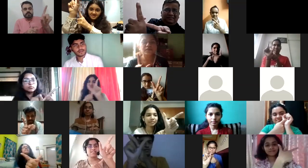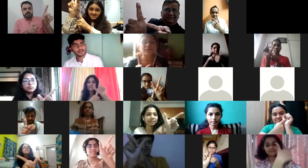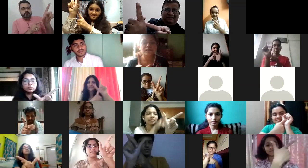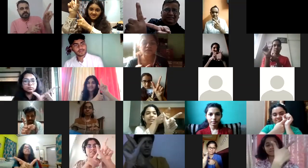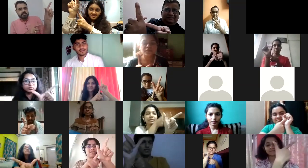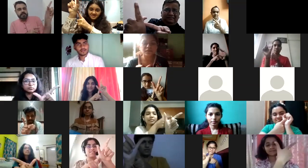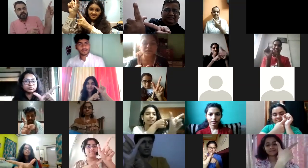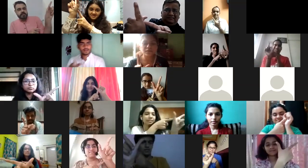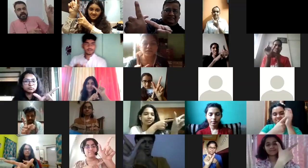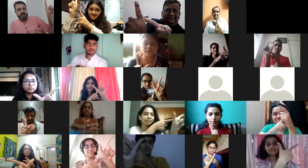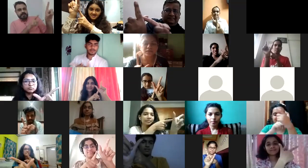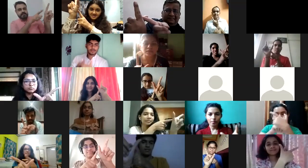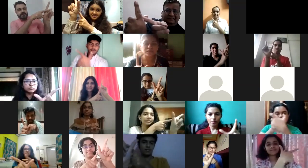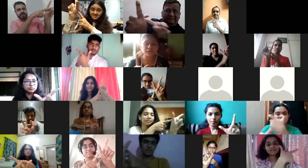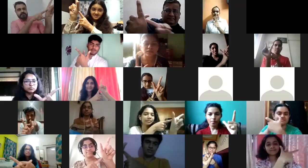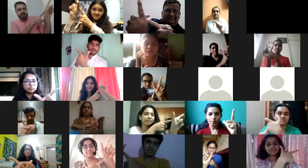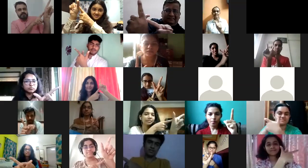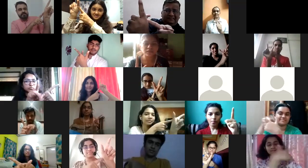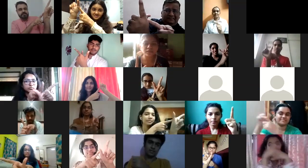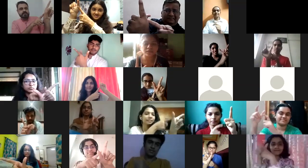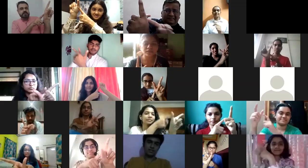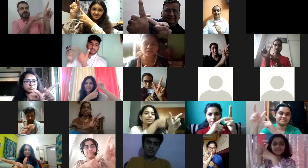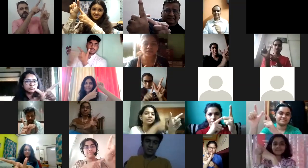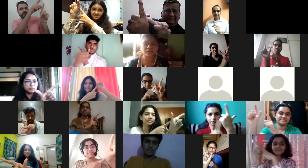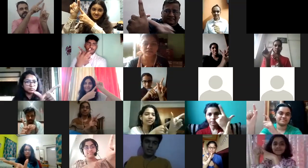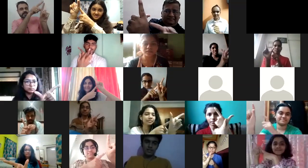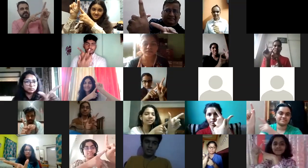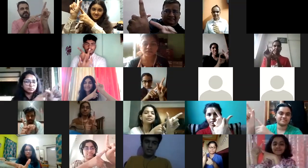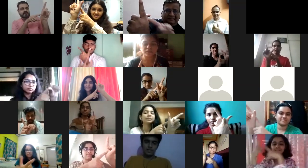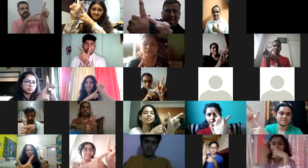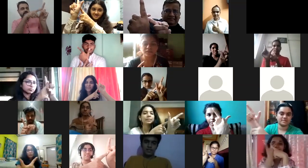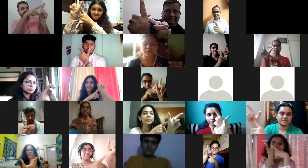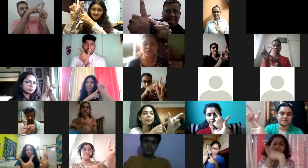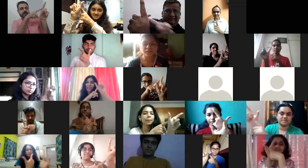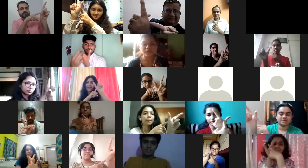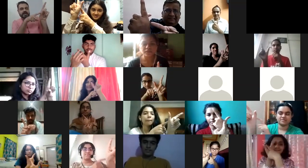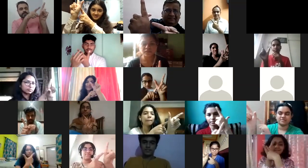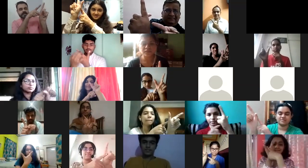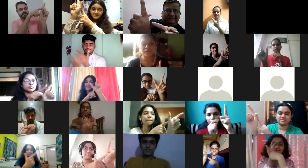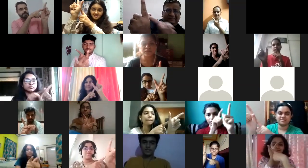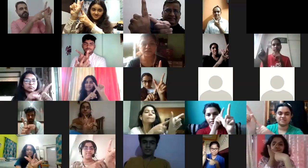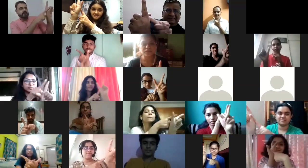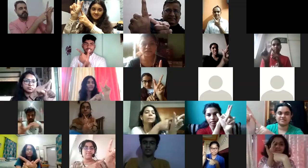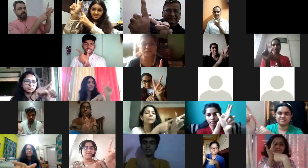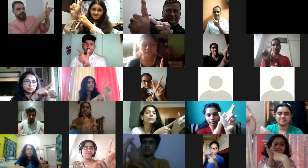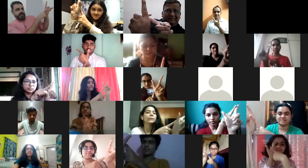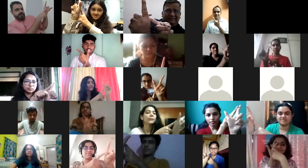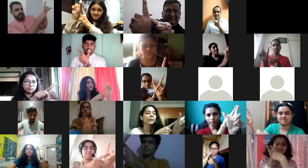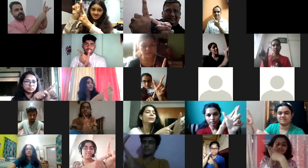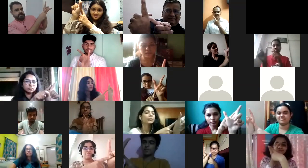Yeah, you're taking your hand like this, and yeah, actually this is alphabet Y. It makes a shape of an alphabet Y. It is